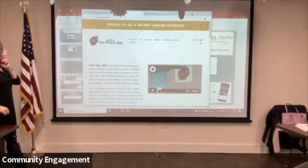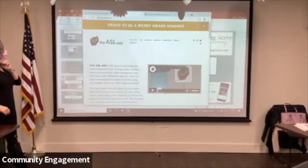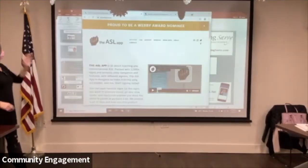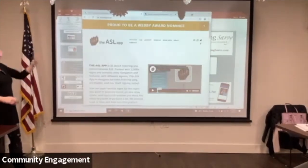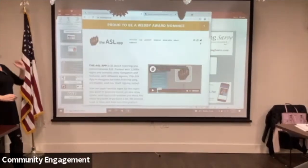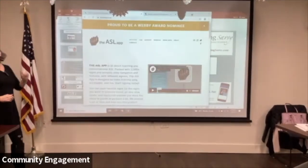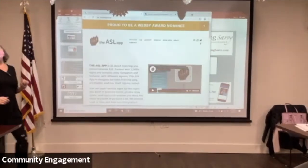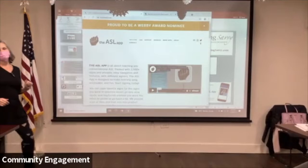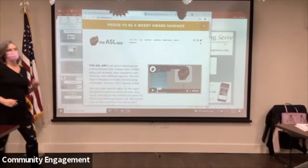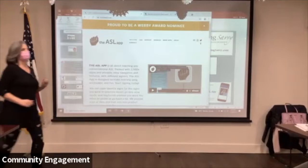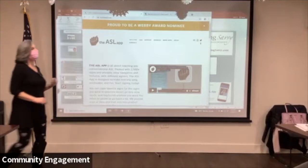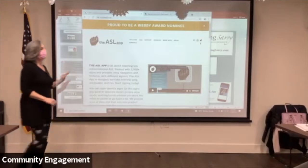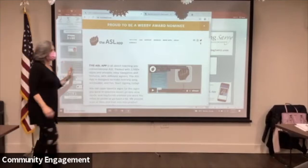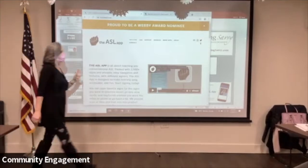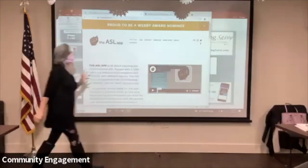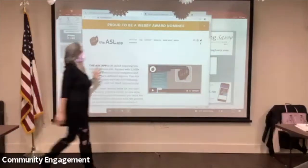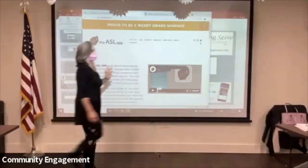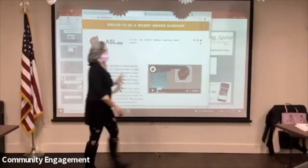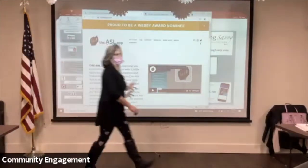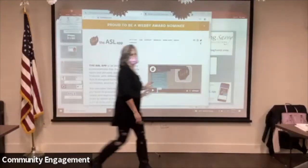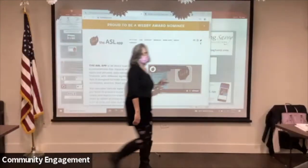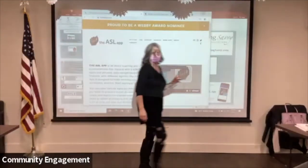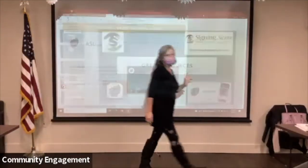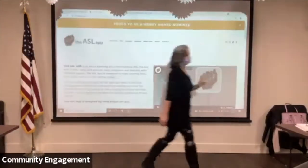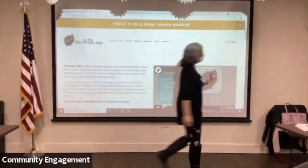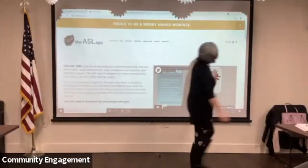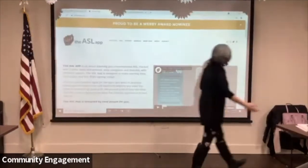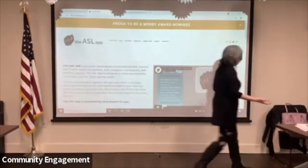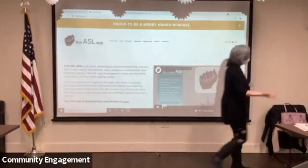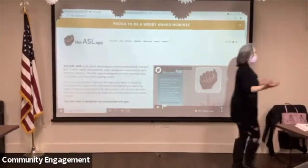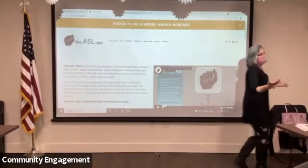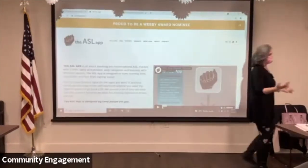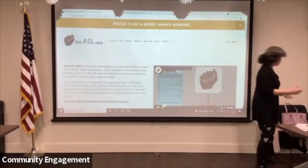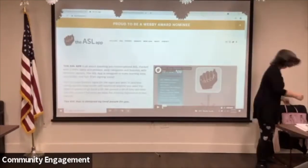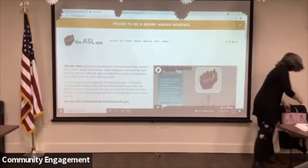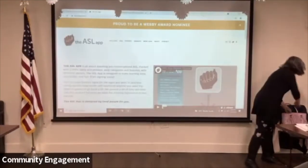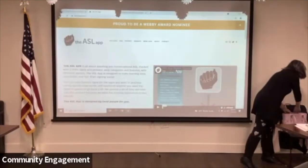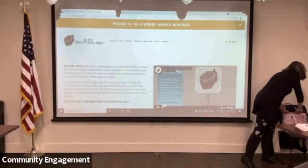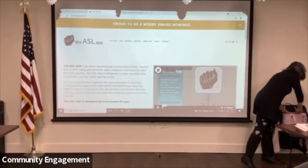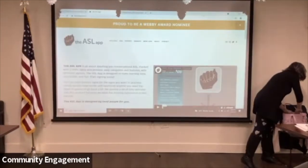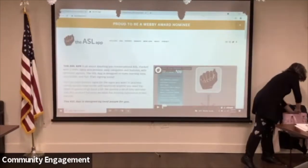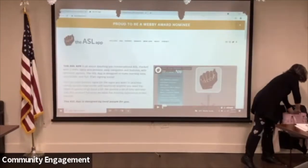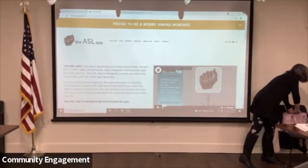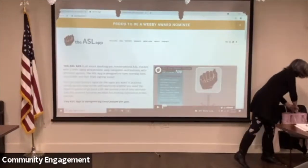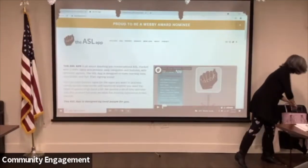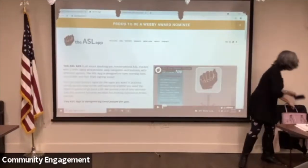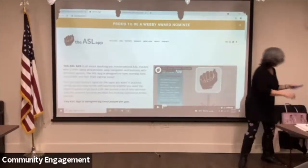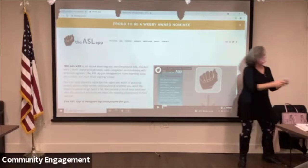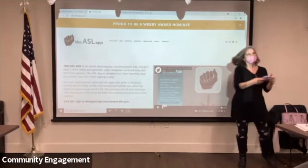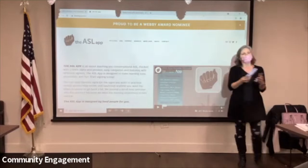called the Asl App. This one is geared for iPhones or any, I guess it could be a Samsung, but